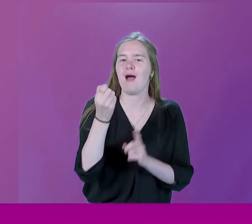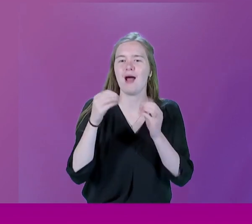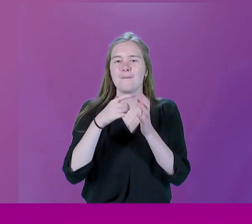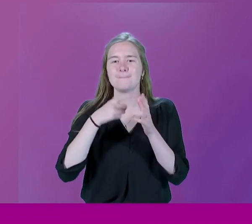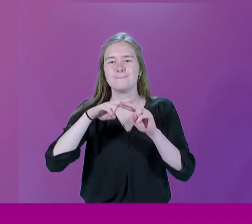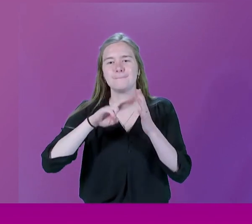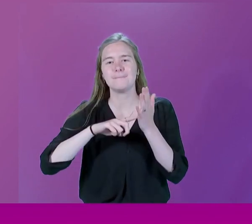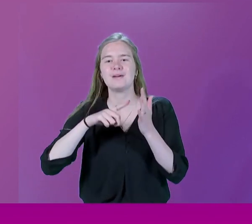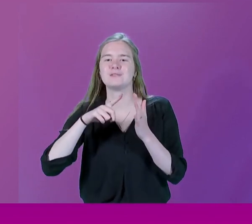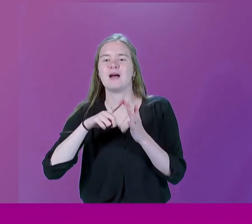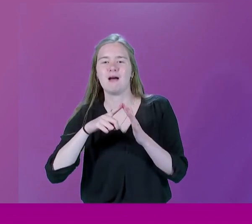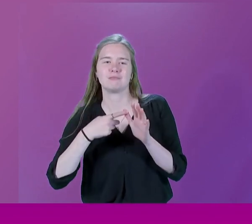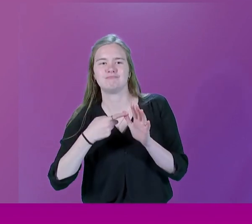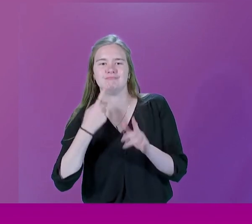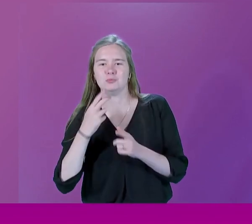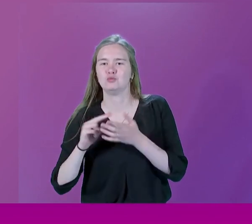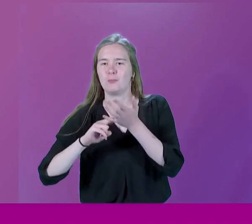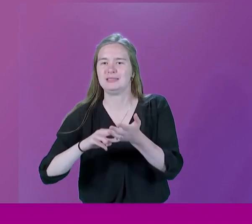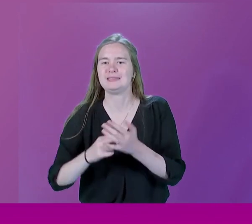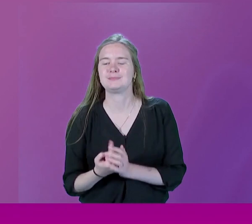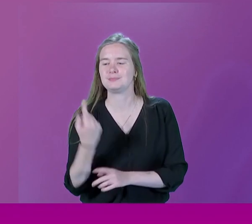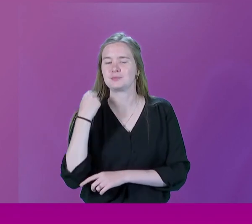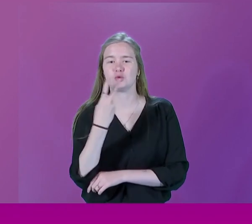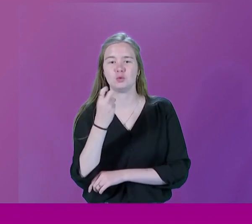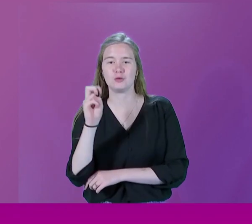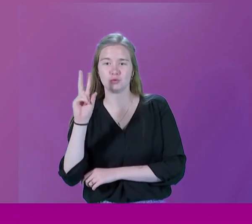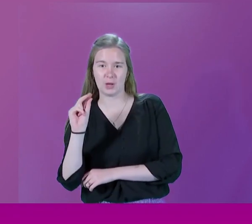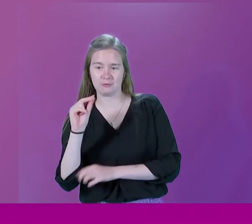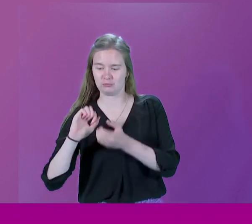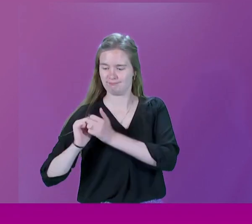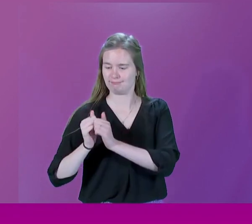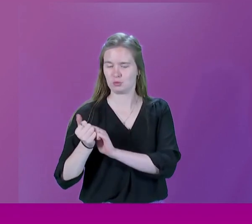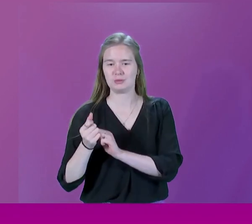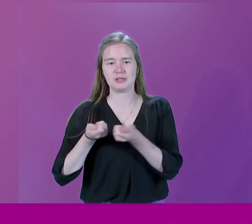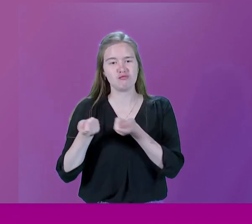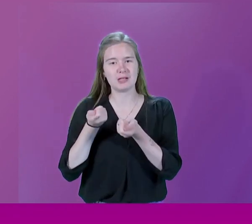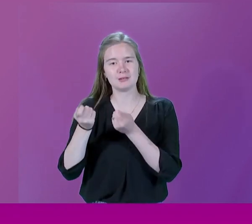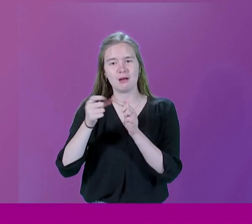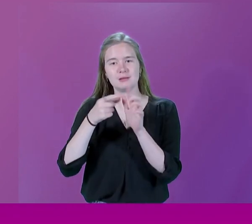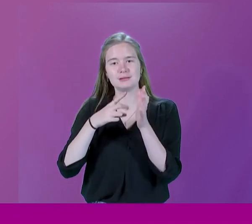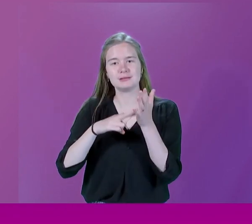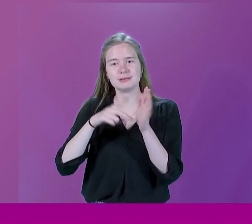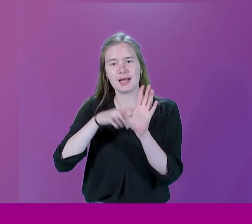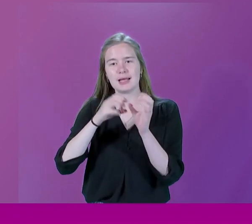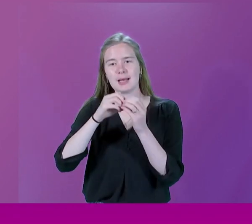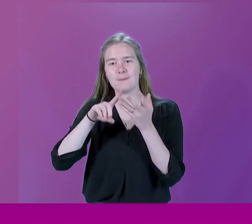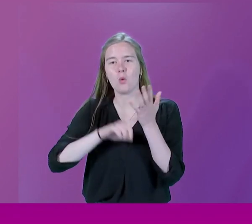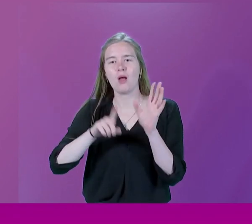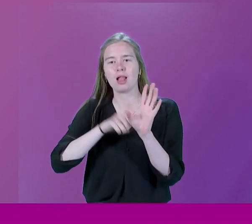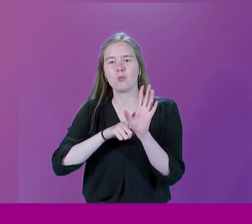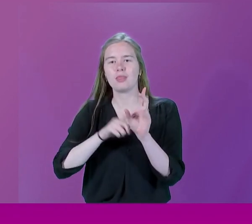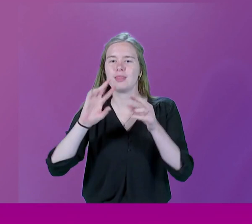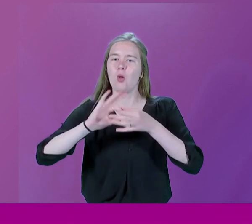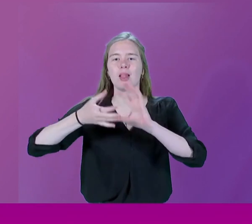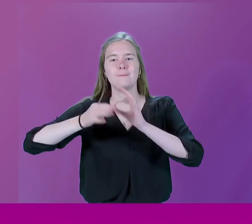nominee. In 2012, she collaborated with director Danny Boyle in performing as part of the Olympic Games opening